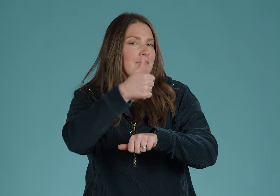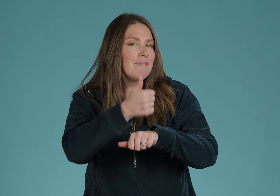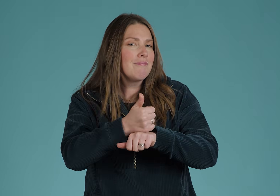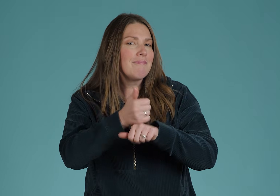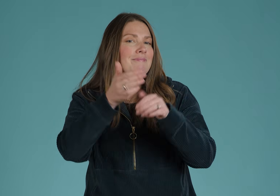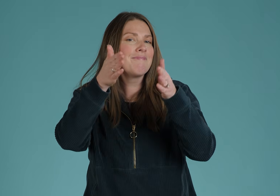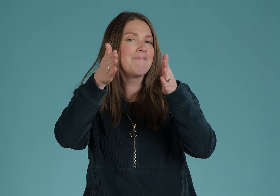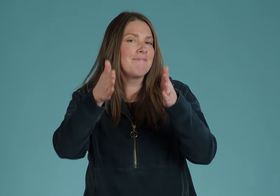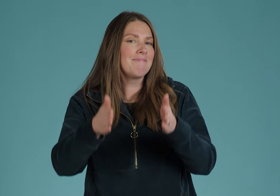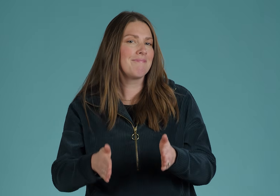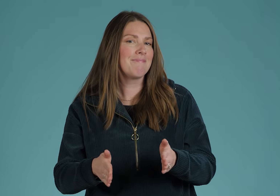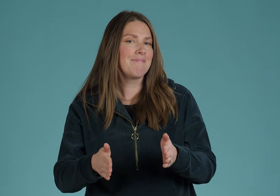up person.